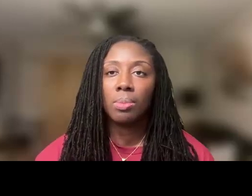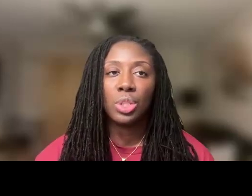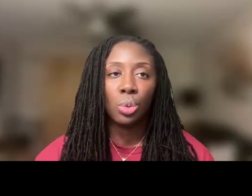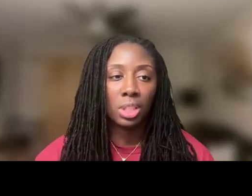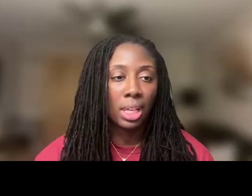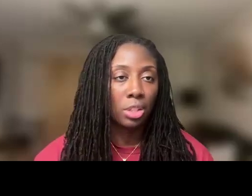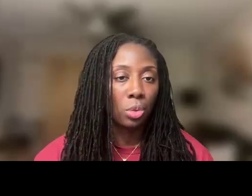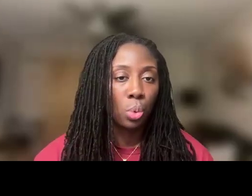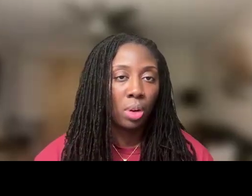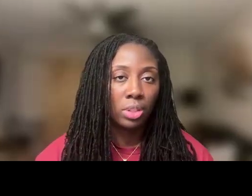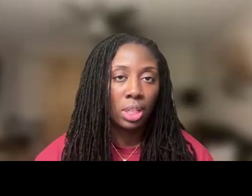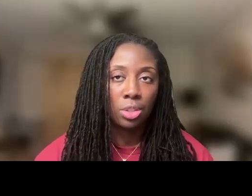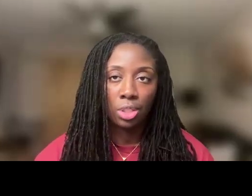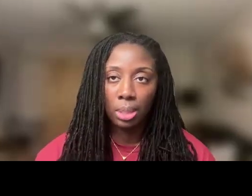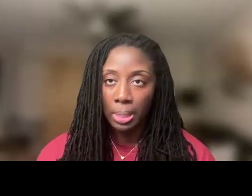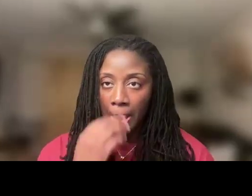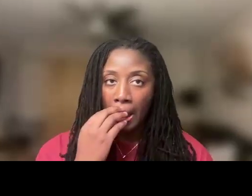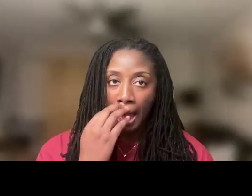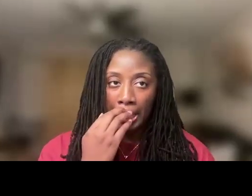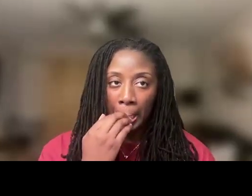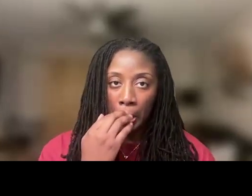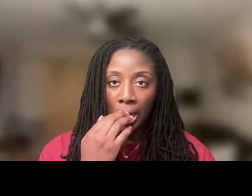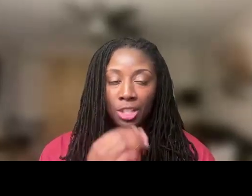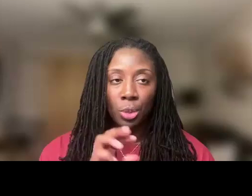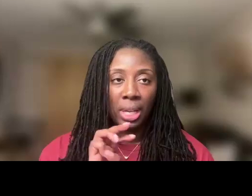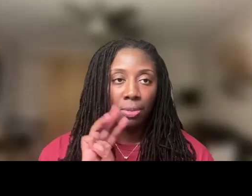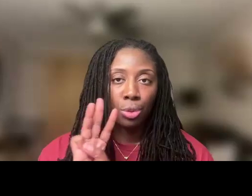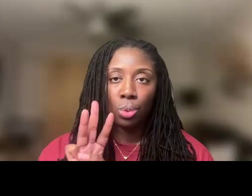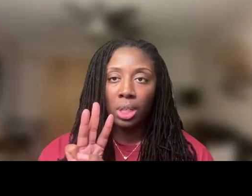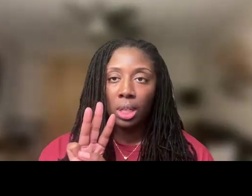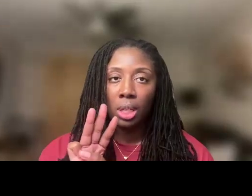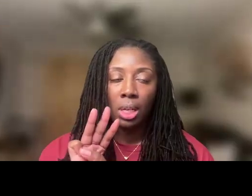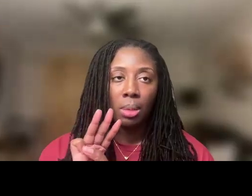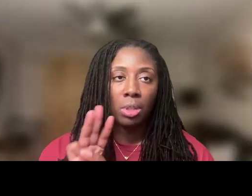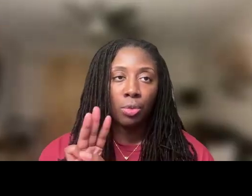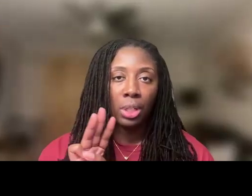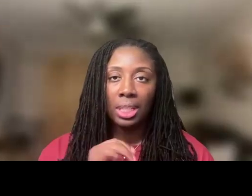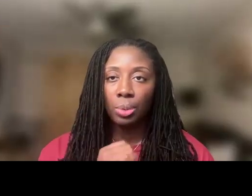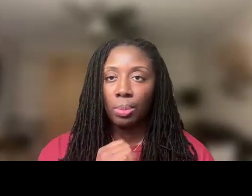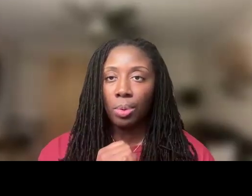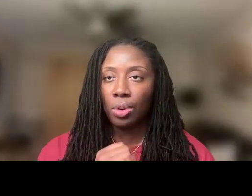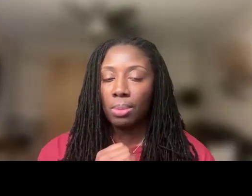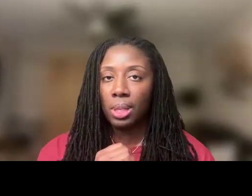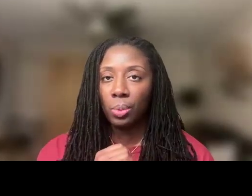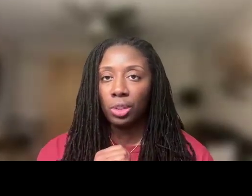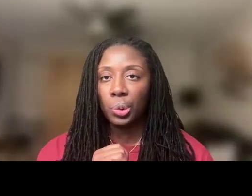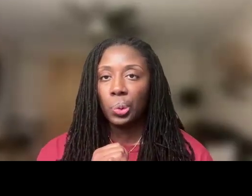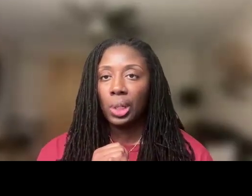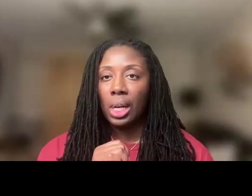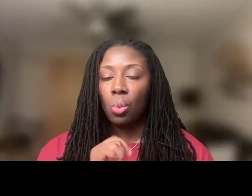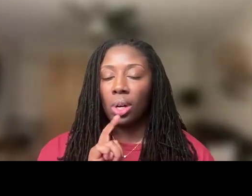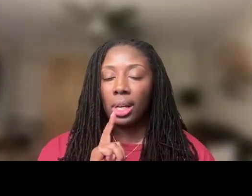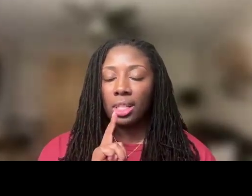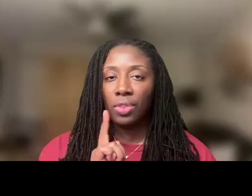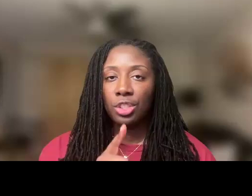get some resources out to whoever is interested. But at Together International, we have 3 different accelerator programs that we